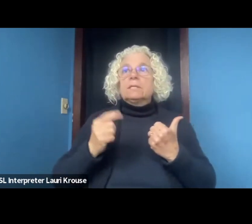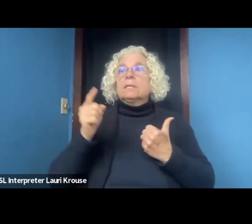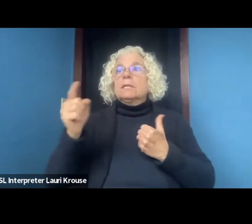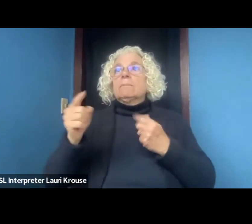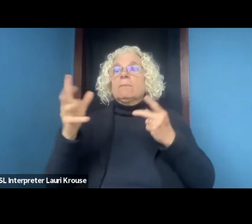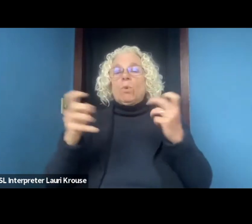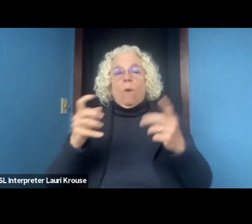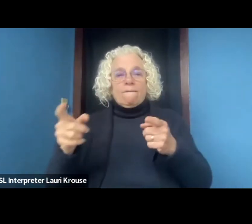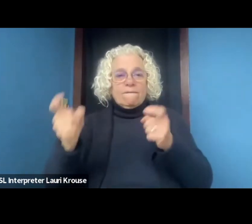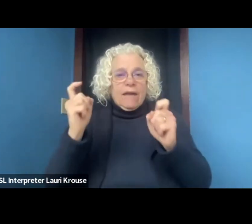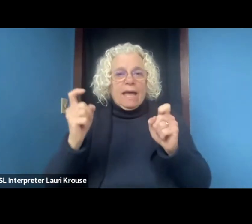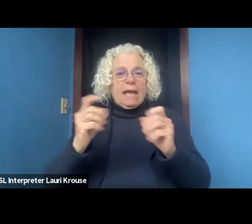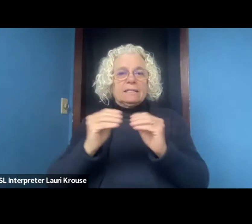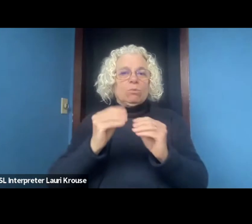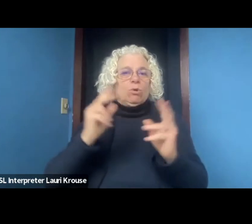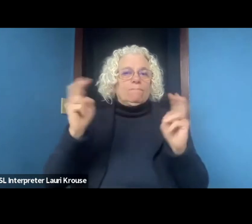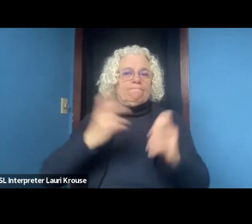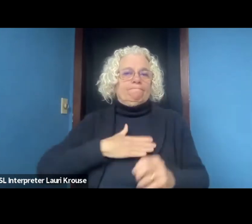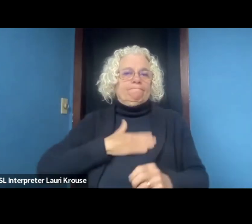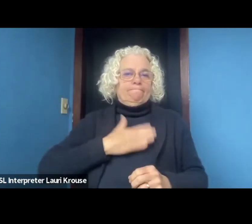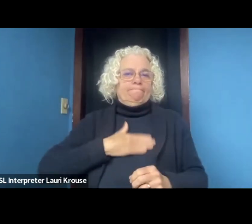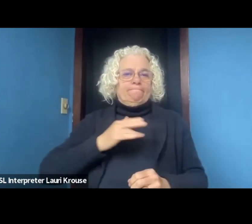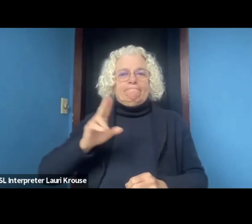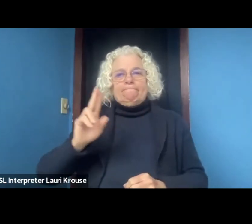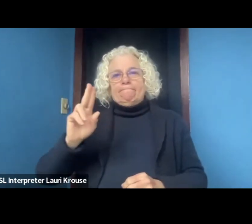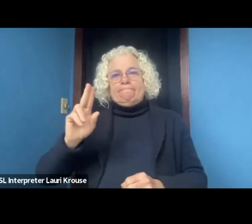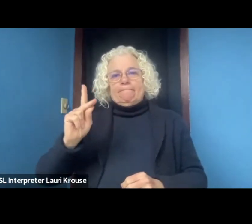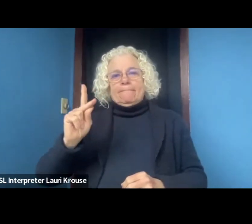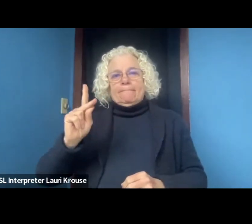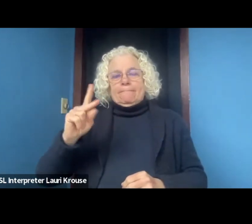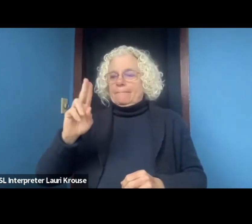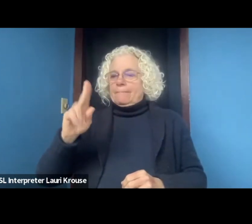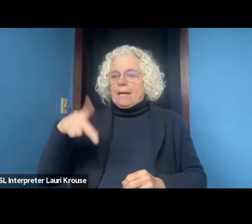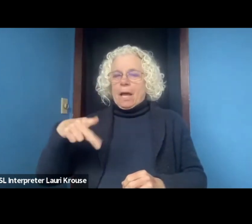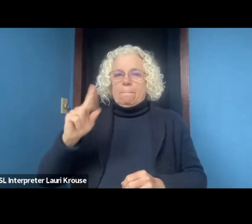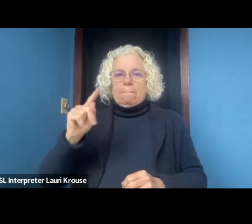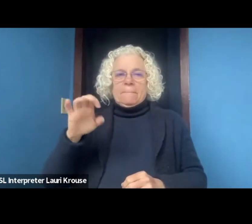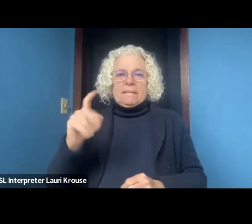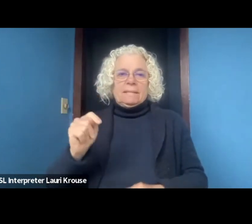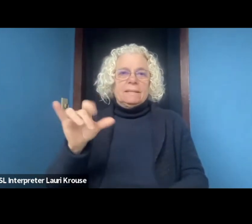Fast. Okay, great. It's going to be fast and upbeat. Excellent.